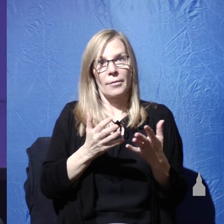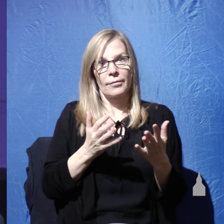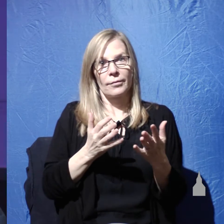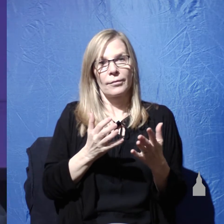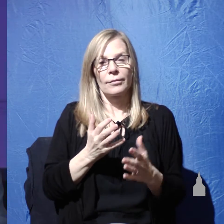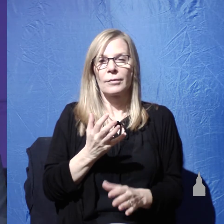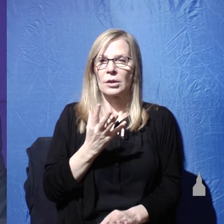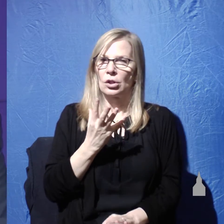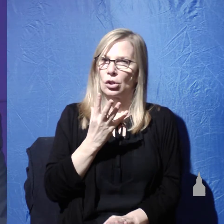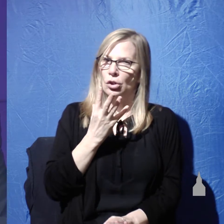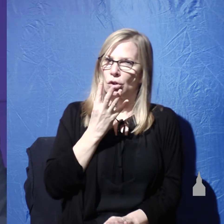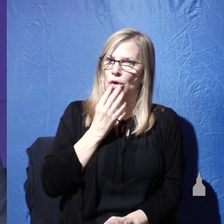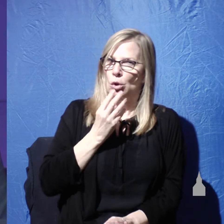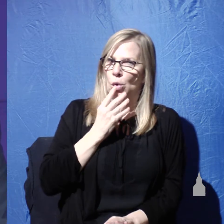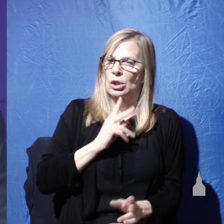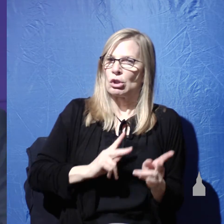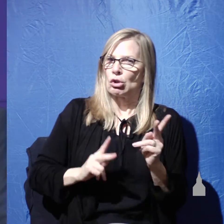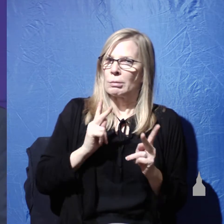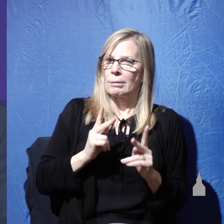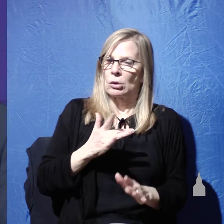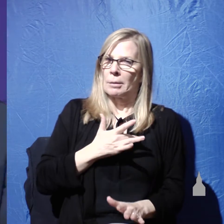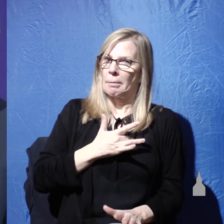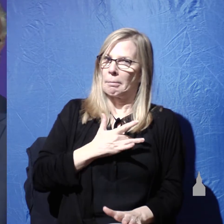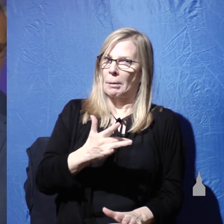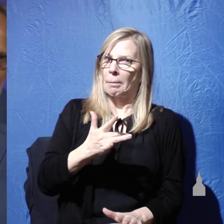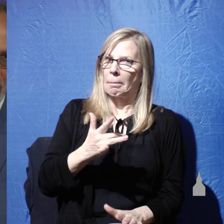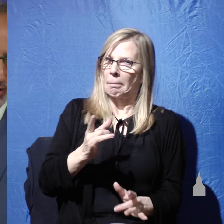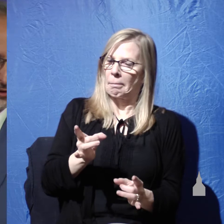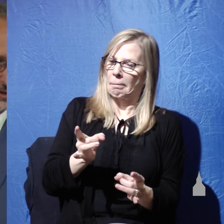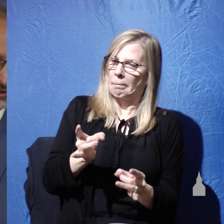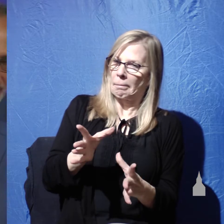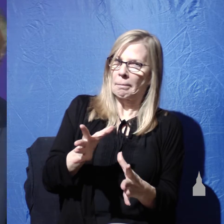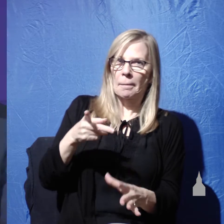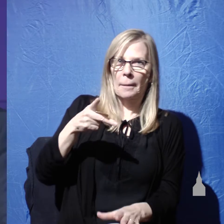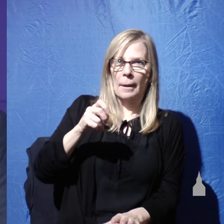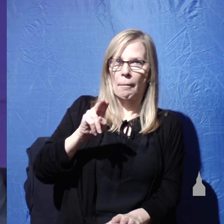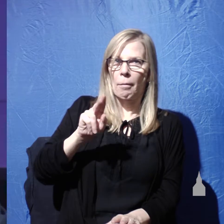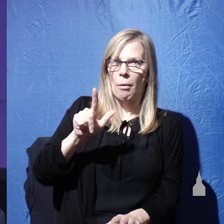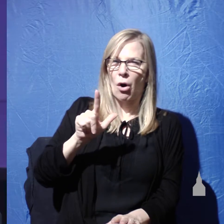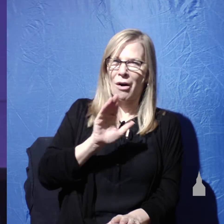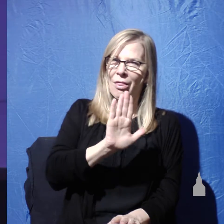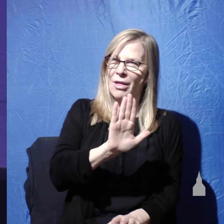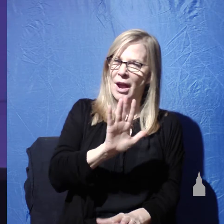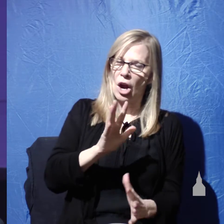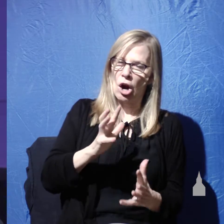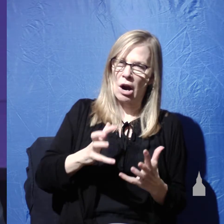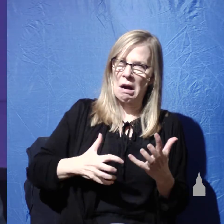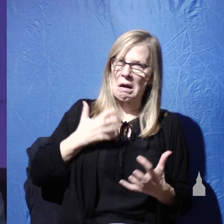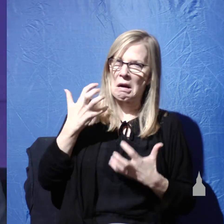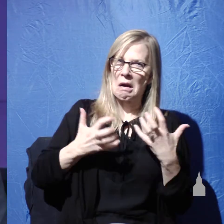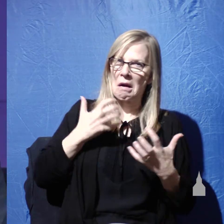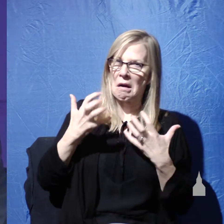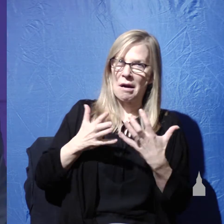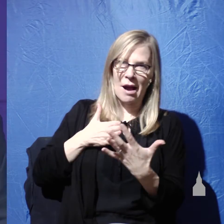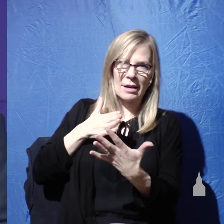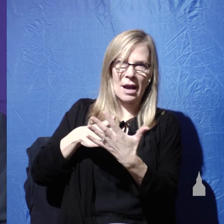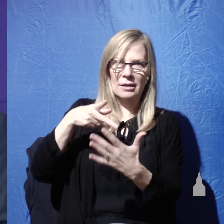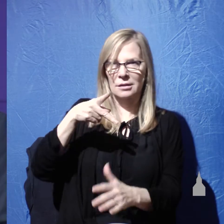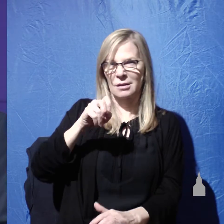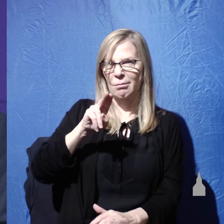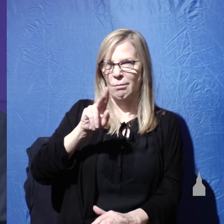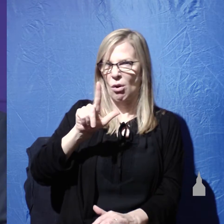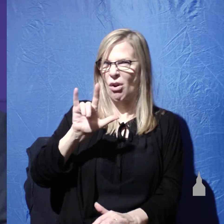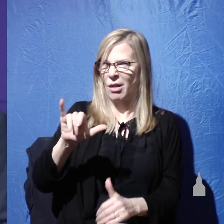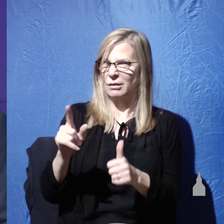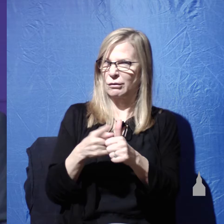the Jewish people's antagonism towards Paul. Their antagonism, their hostility towards